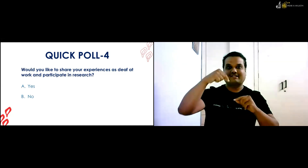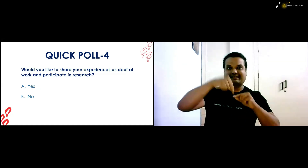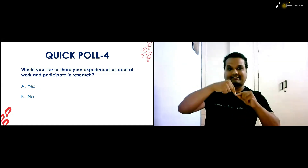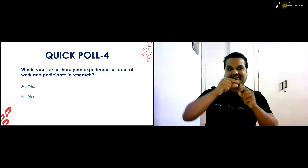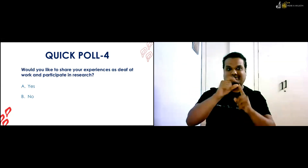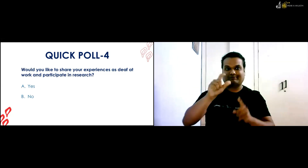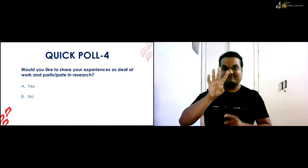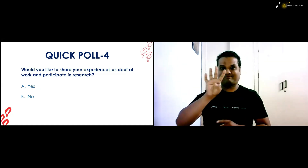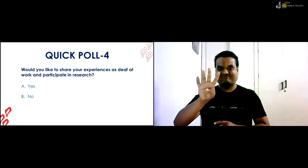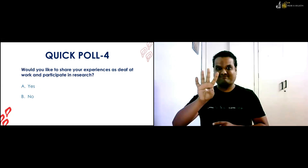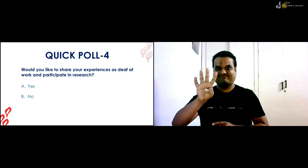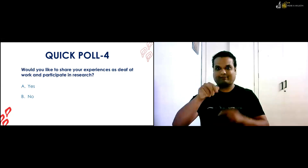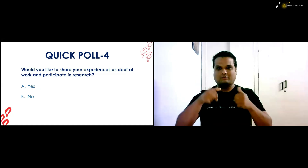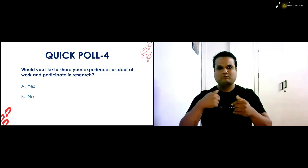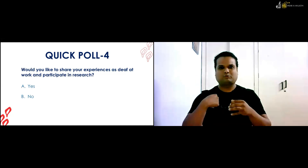Enable India.